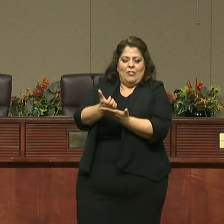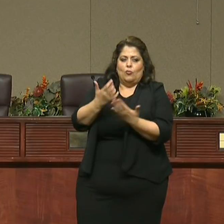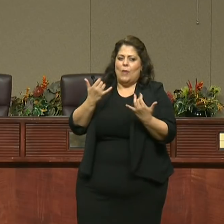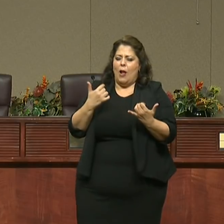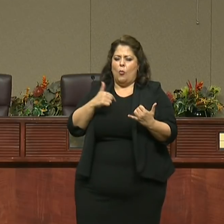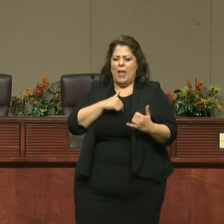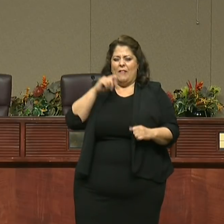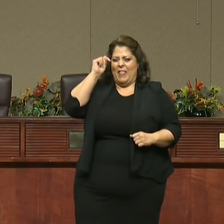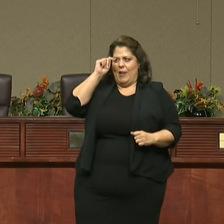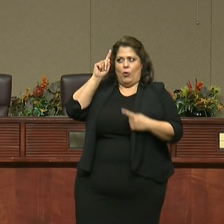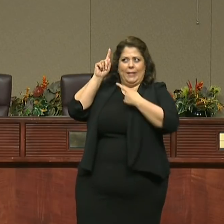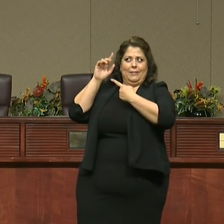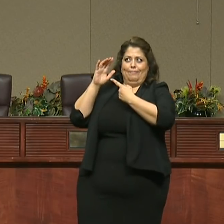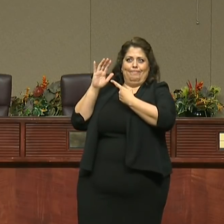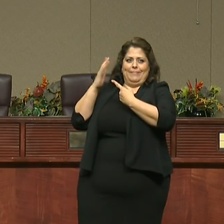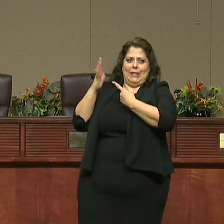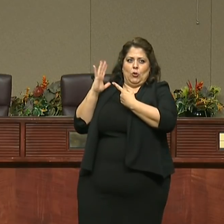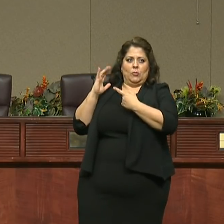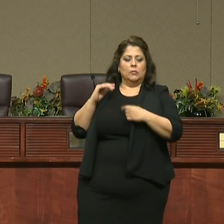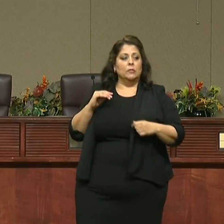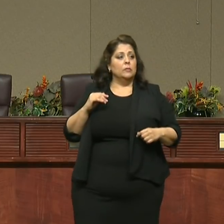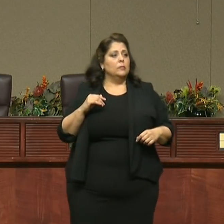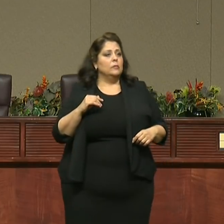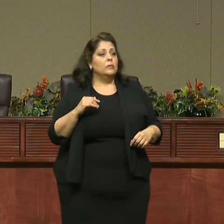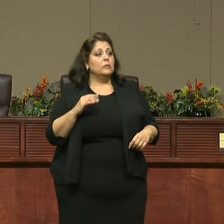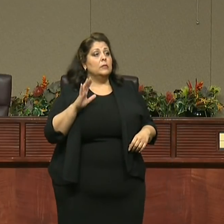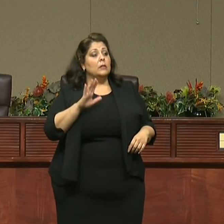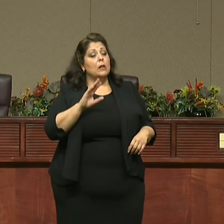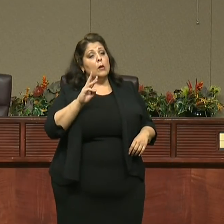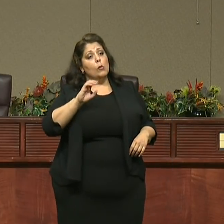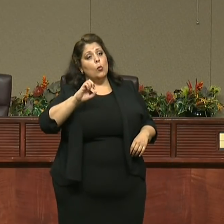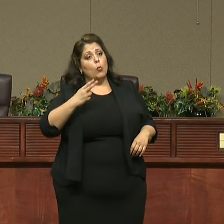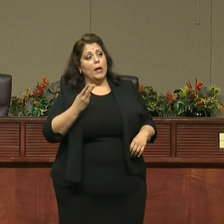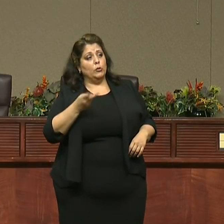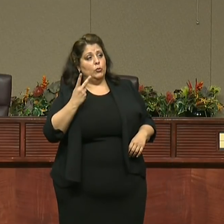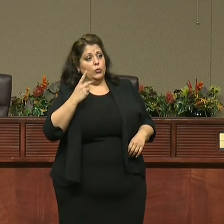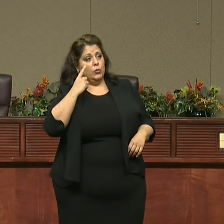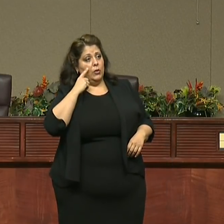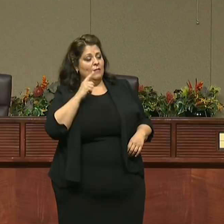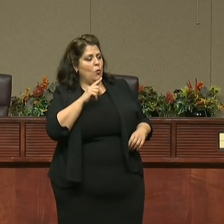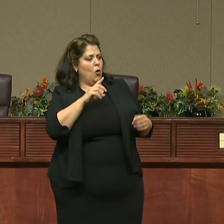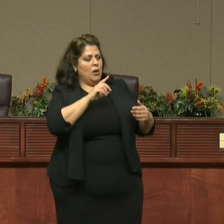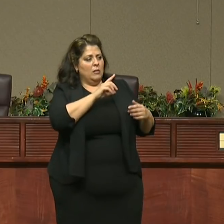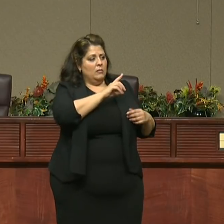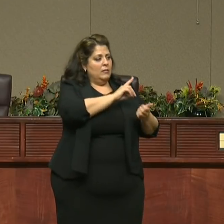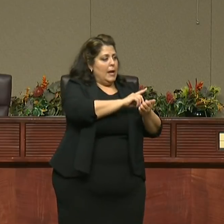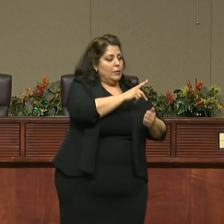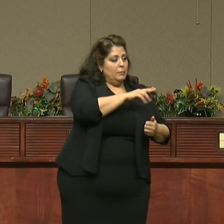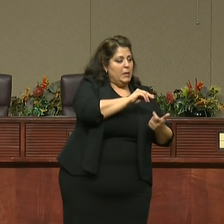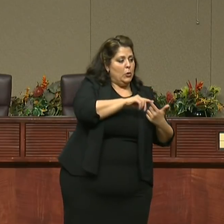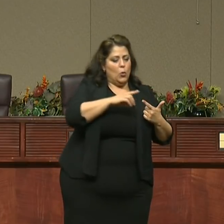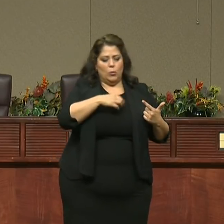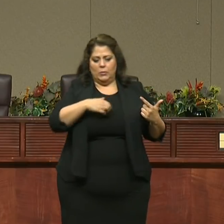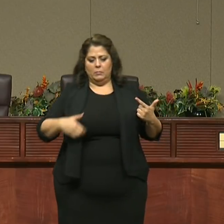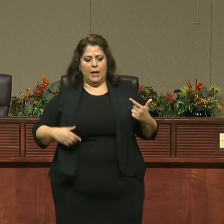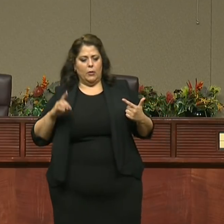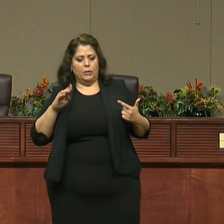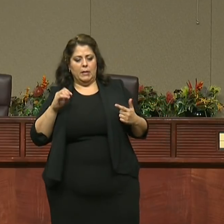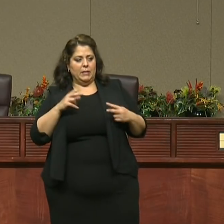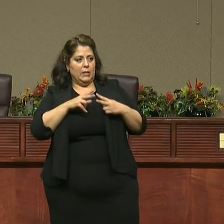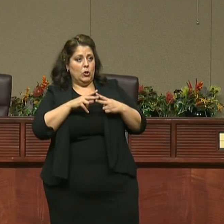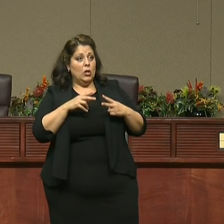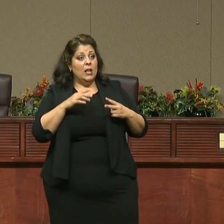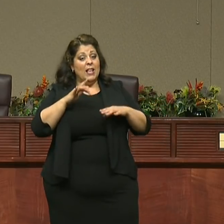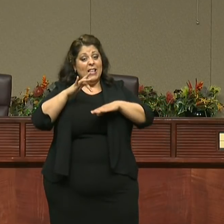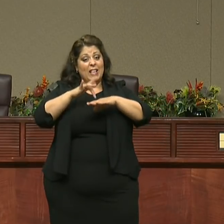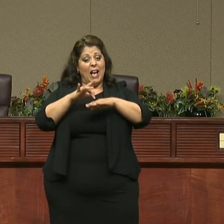now. Sonica Donge, West 2 News. My question's either for you, Dr. Pino, or Mayor Demings. You mentioned contact tracing is not showing